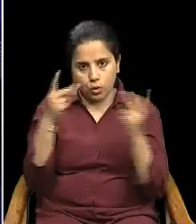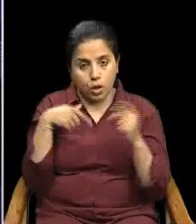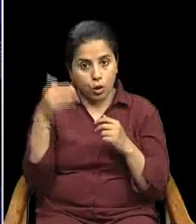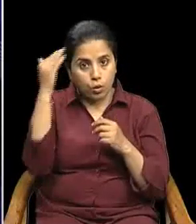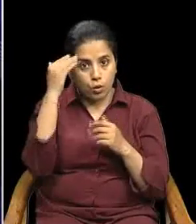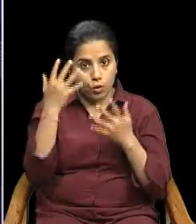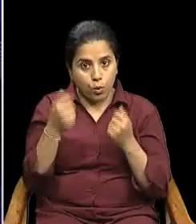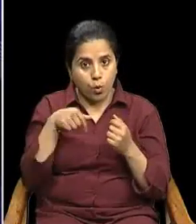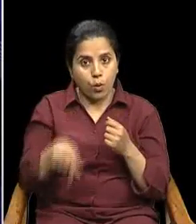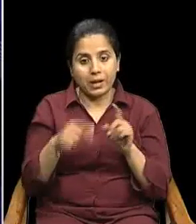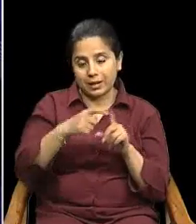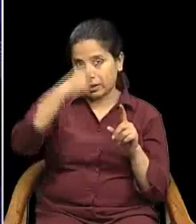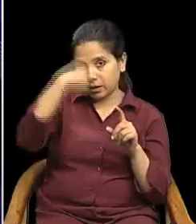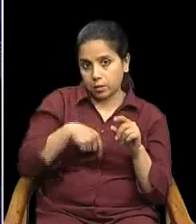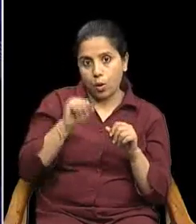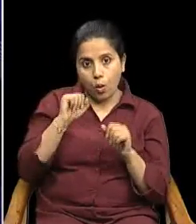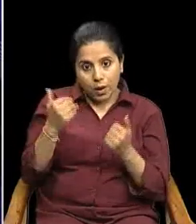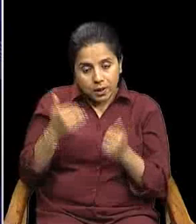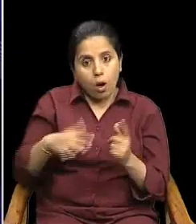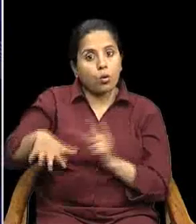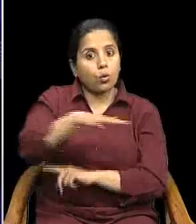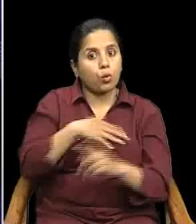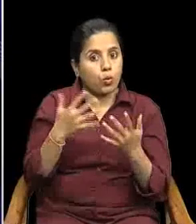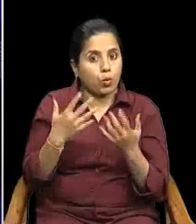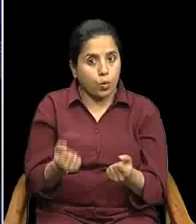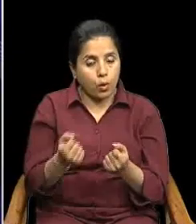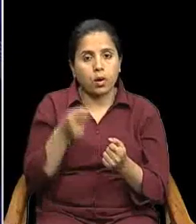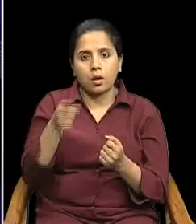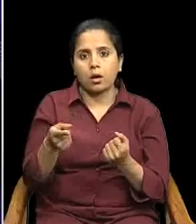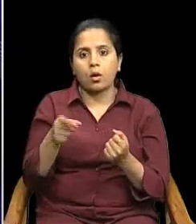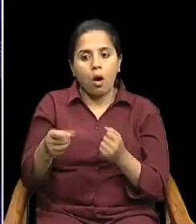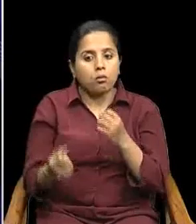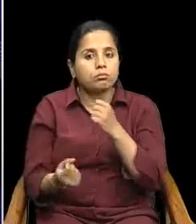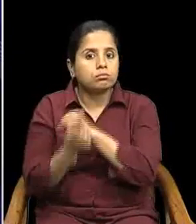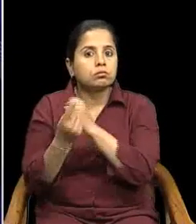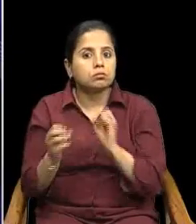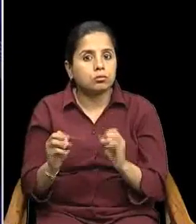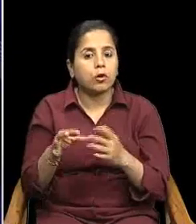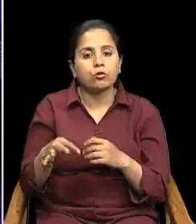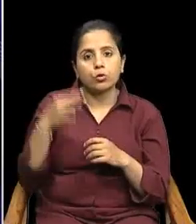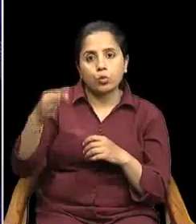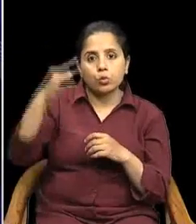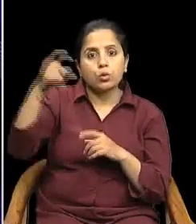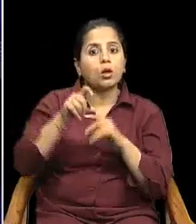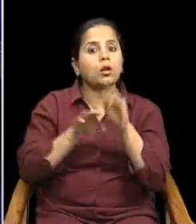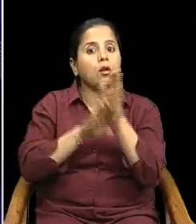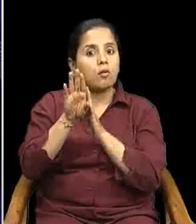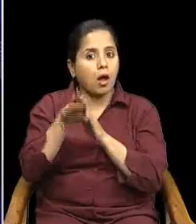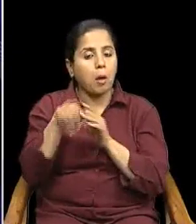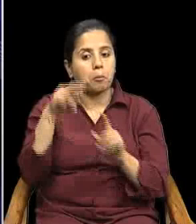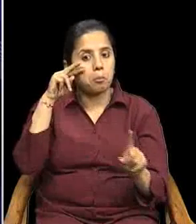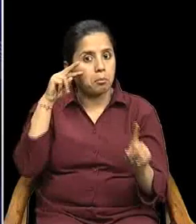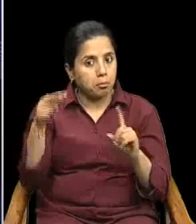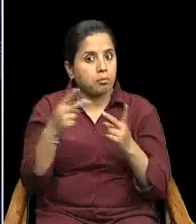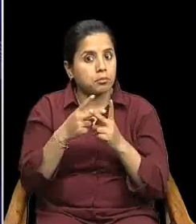the discipline in its current form, its emergence and the future developmental aspects,